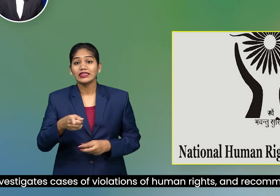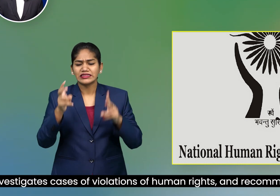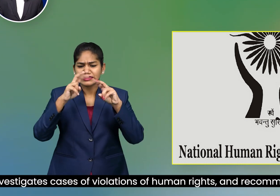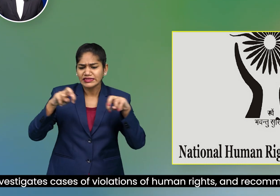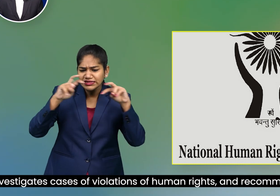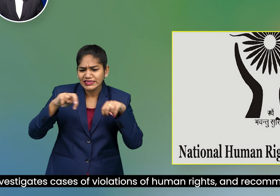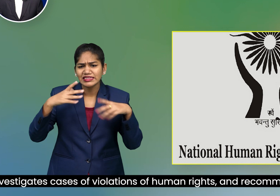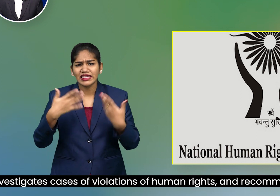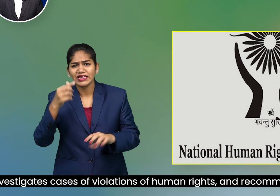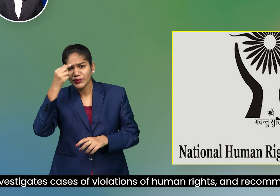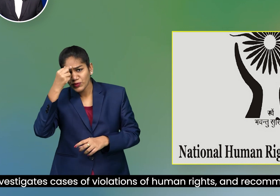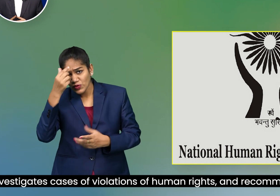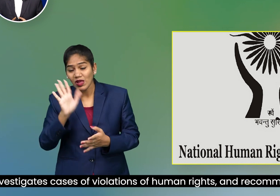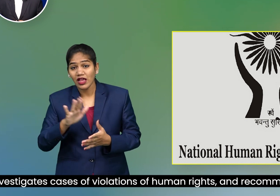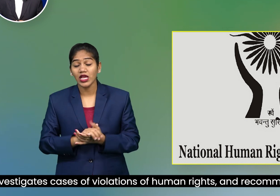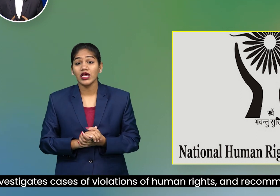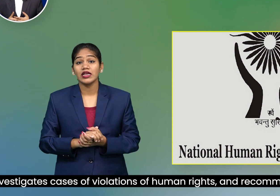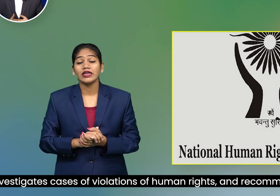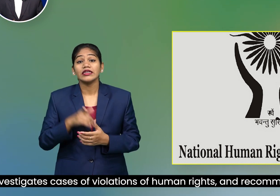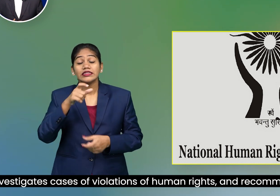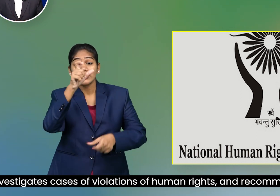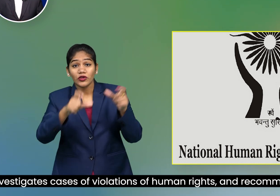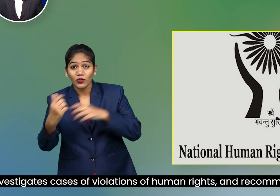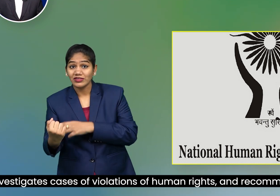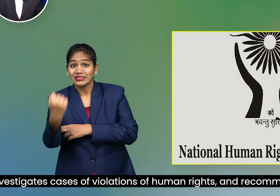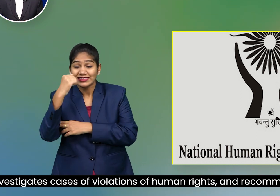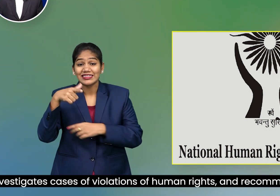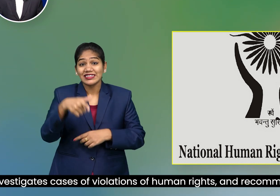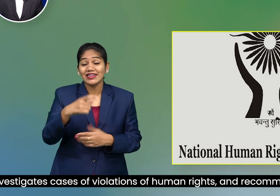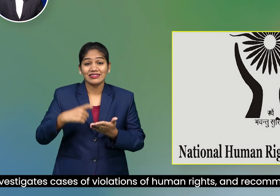investigates cases of violations of human rights.